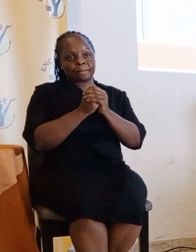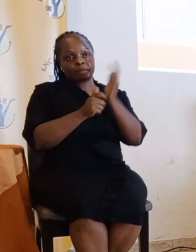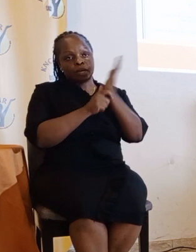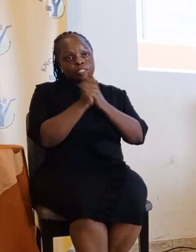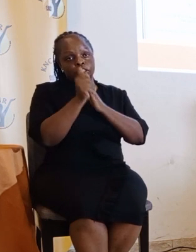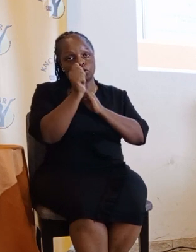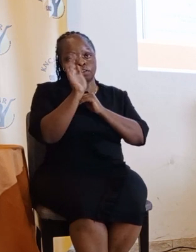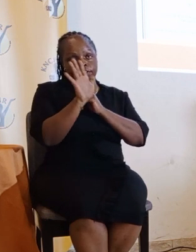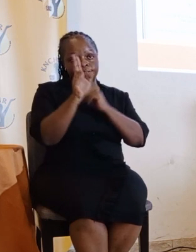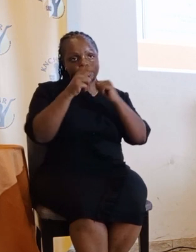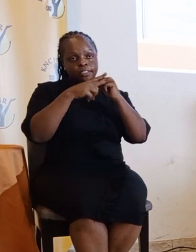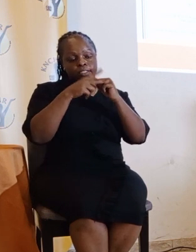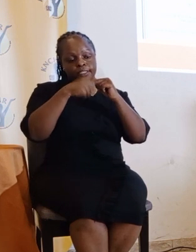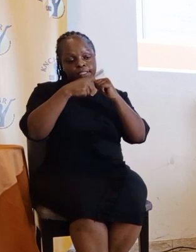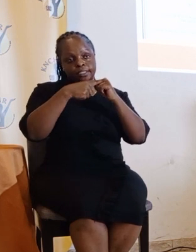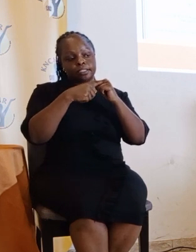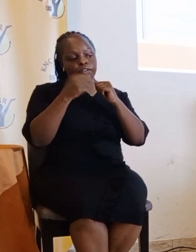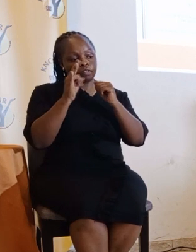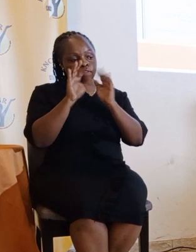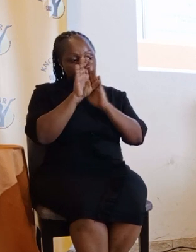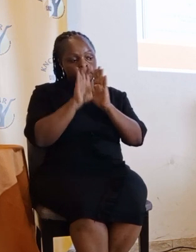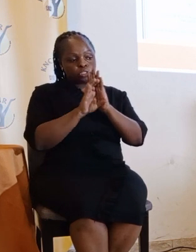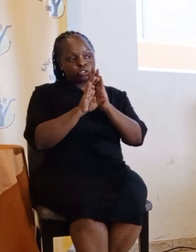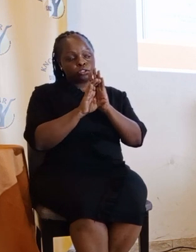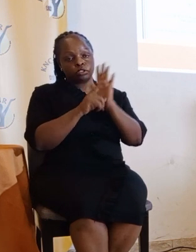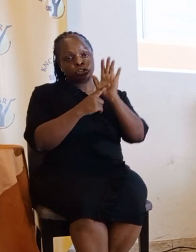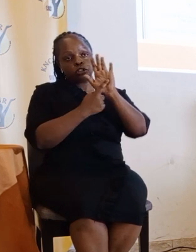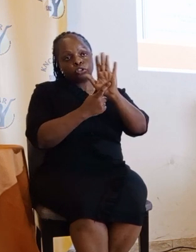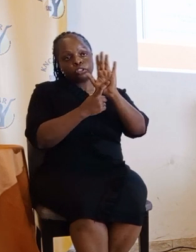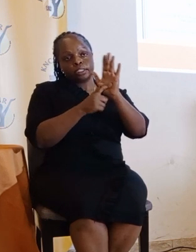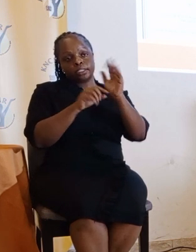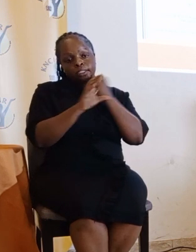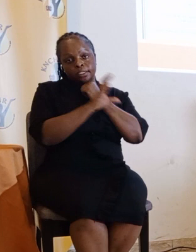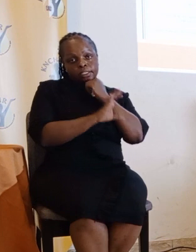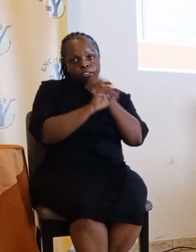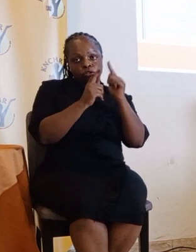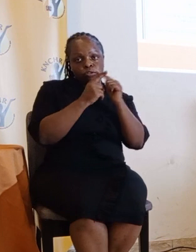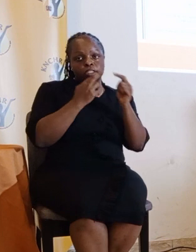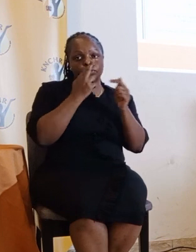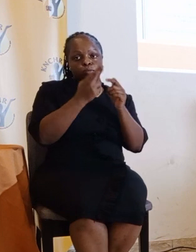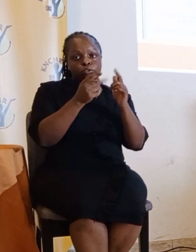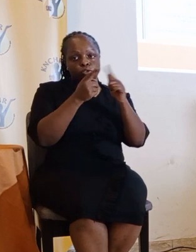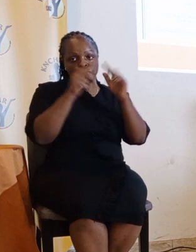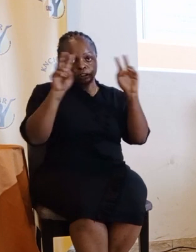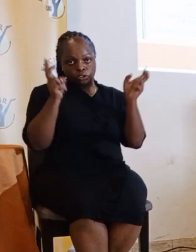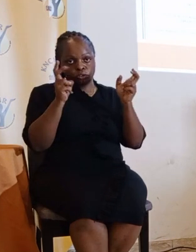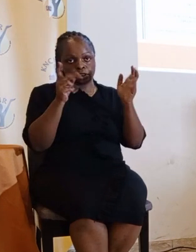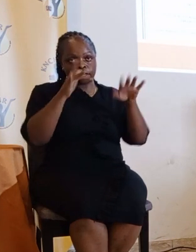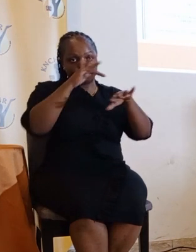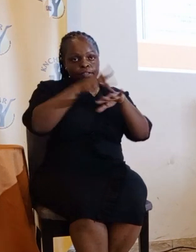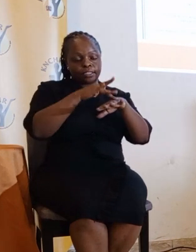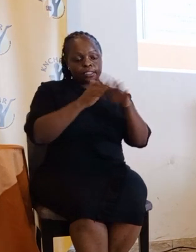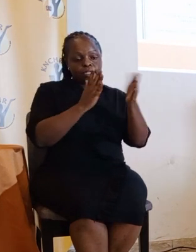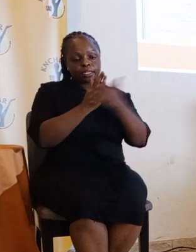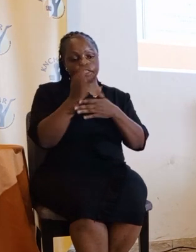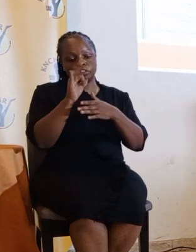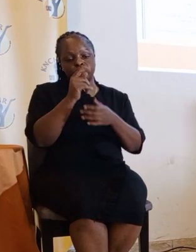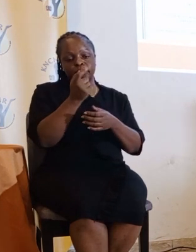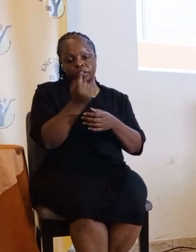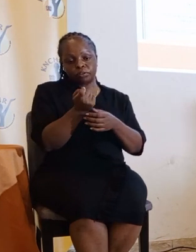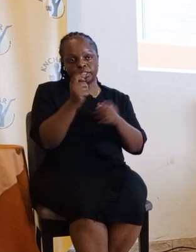Article 56 of the Constitution obligates the state to respond to issues affecting rights of minorities